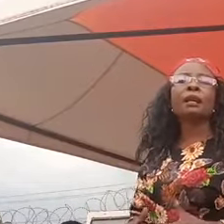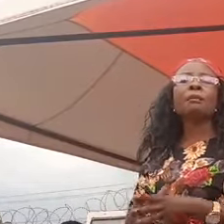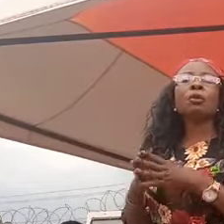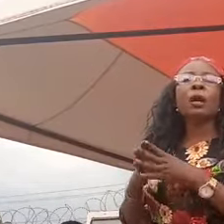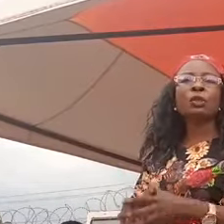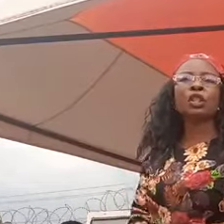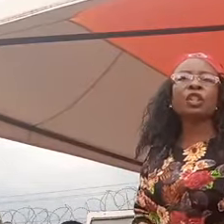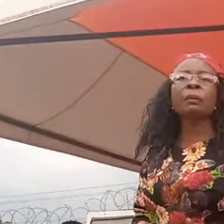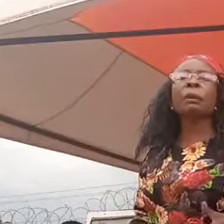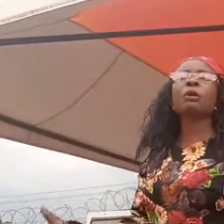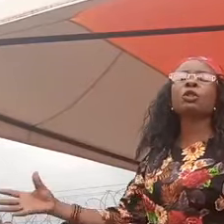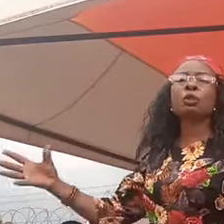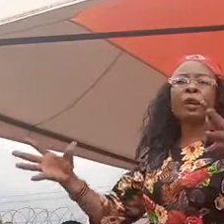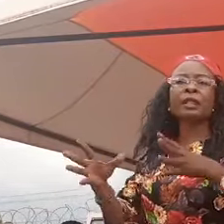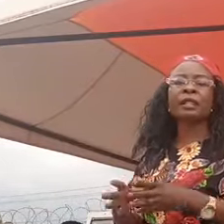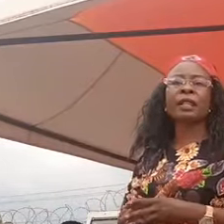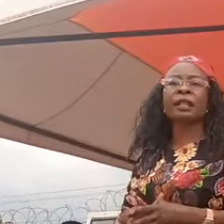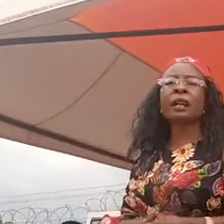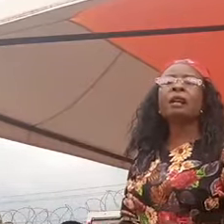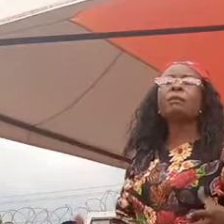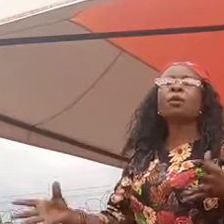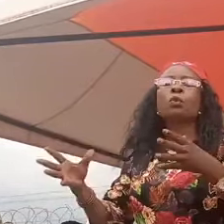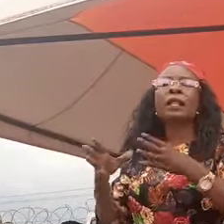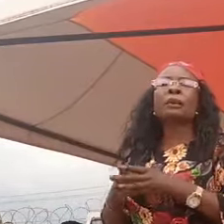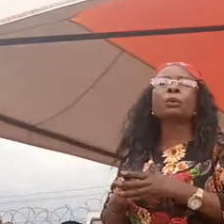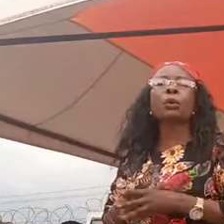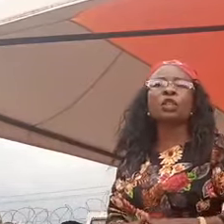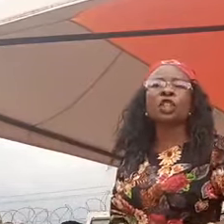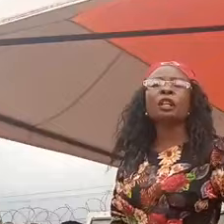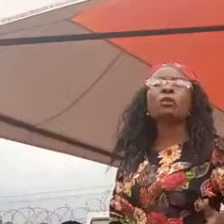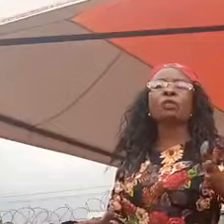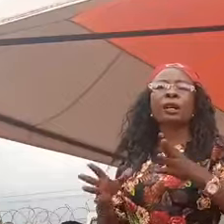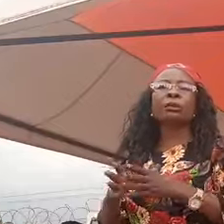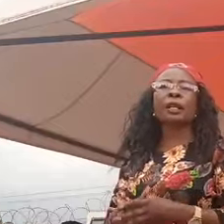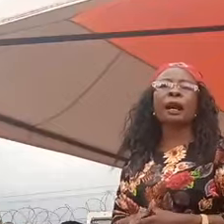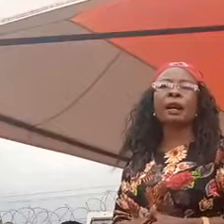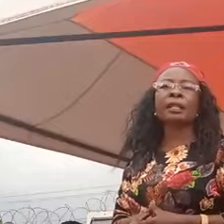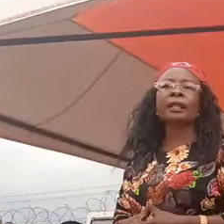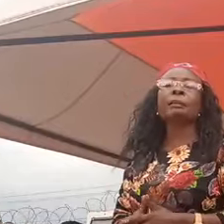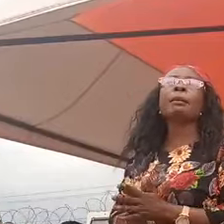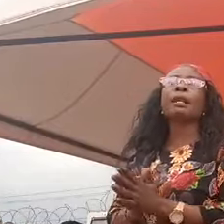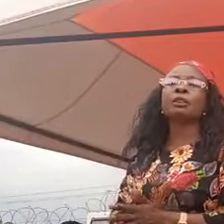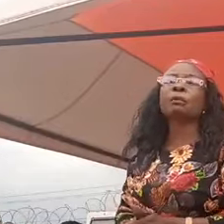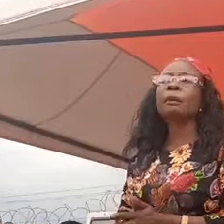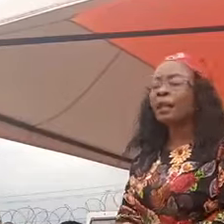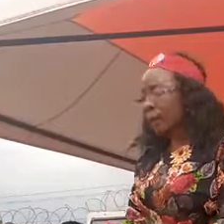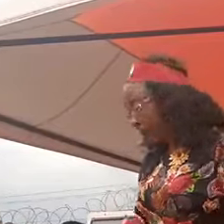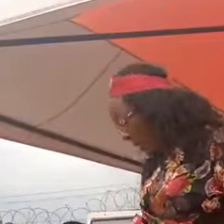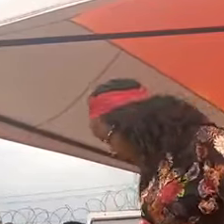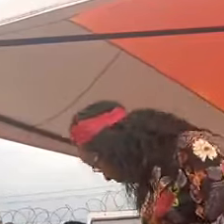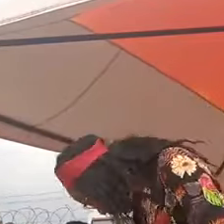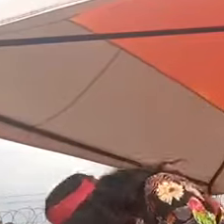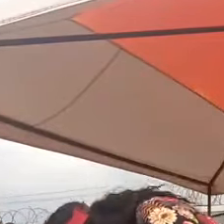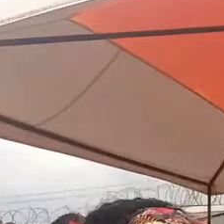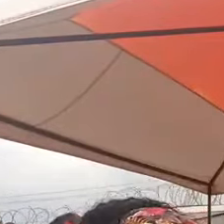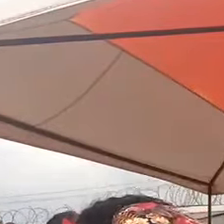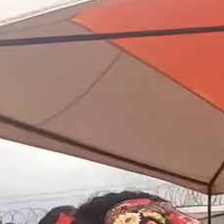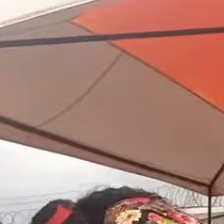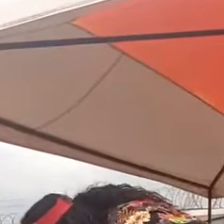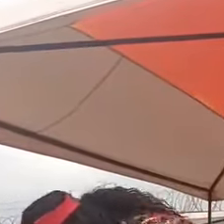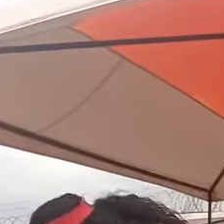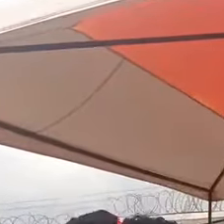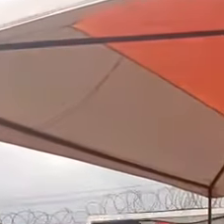bazala. Mutuwe kuchitibwa, mwemujo kwa restinga, mutukwate bulungi, tujia gondela mateka. Mweba nendo, mweba nendo. Thank you. Rema,